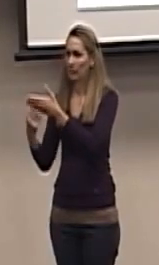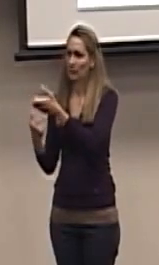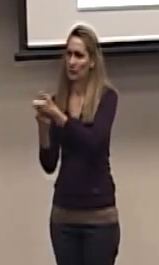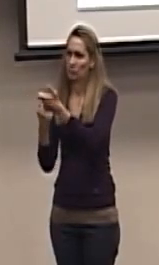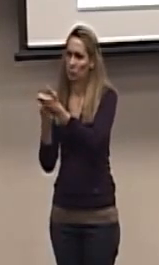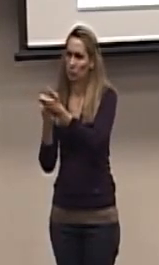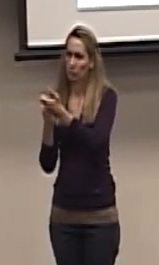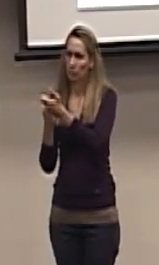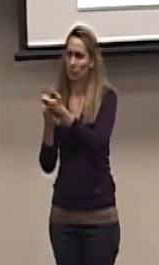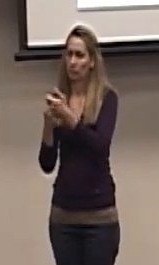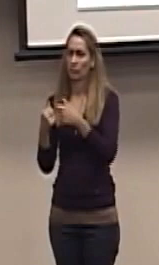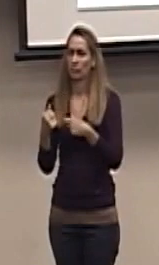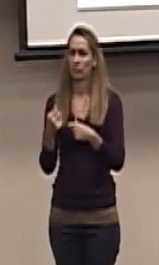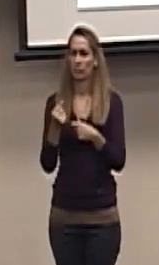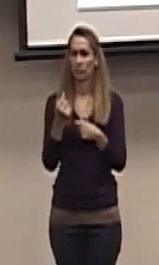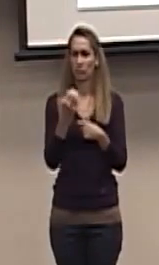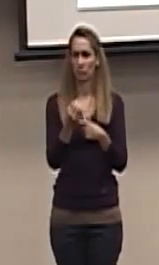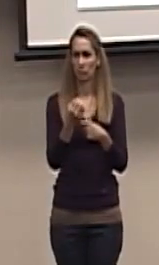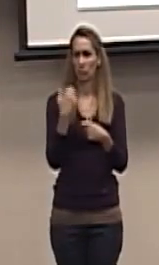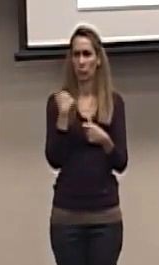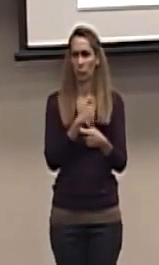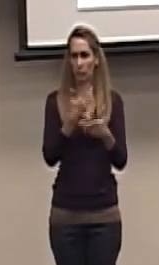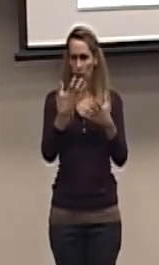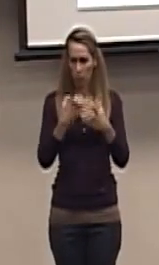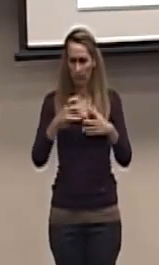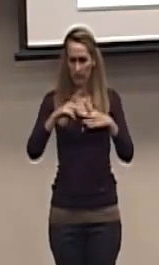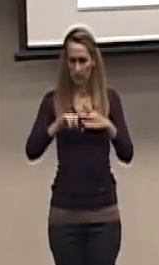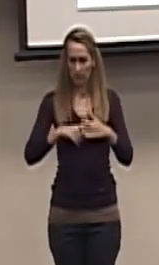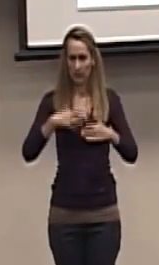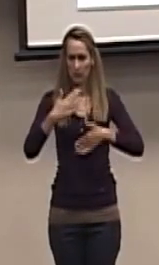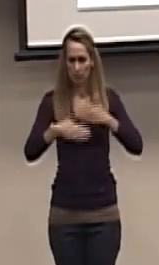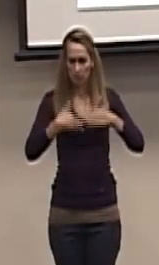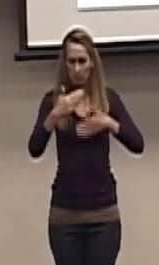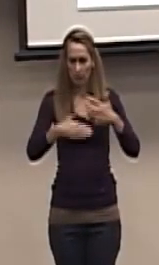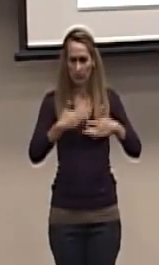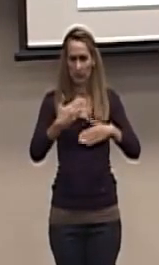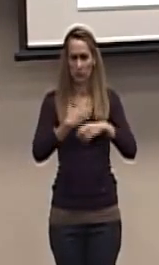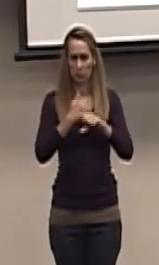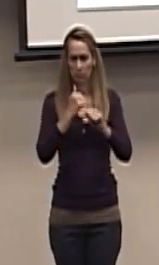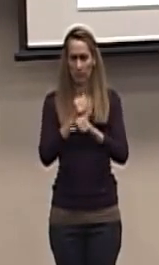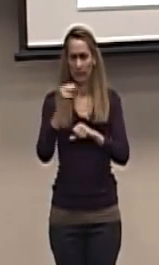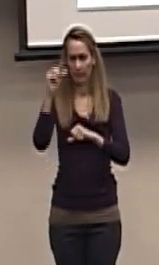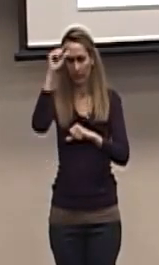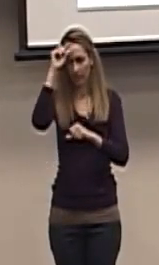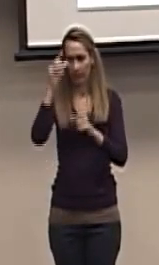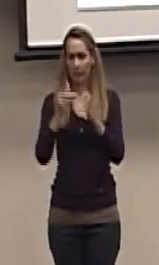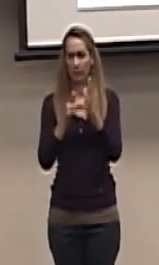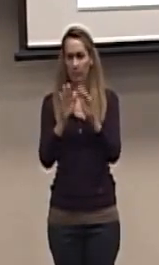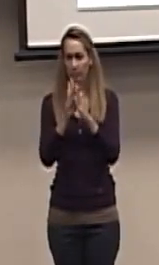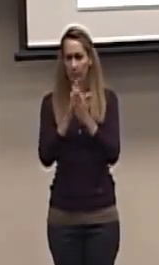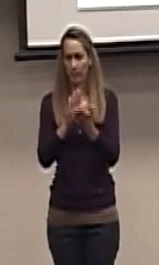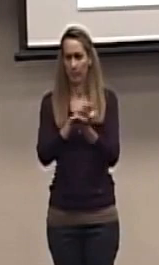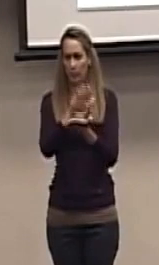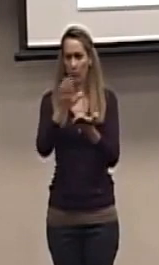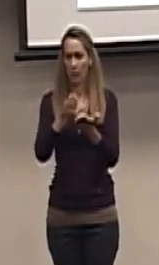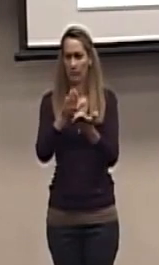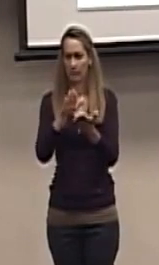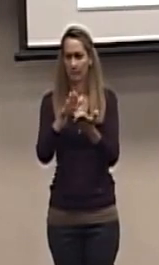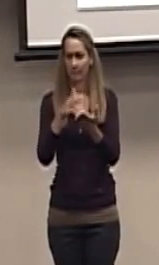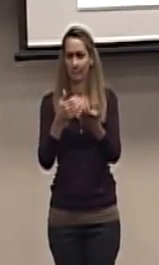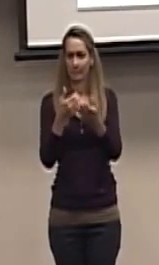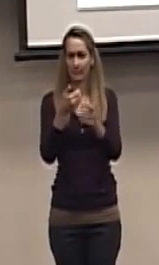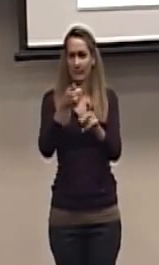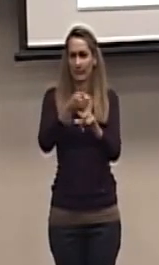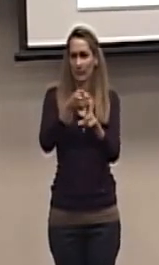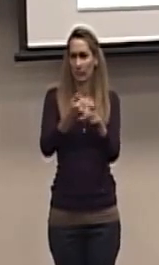So there is a need to initiate processes that will make Ghana Bible College self-supporting. So we are